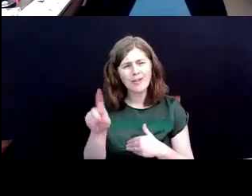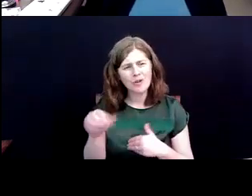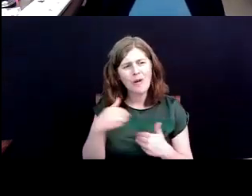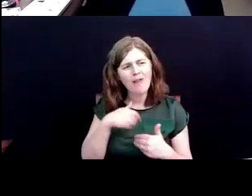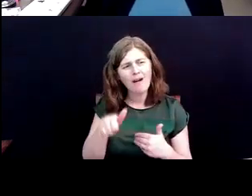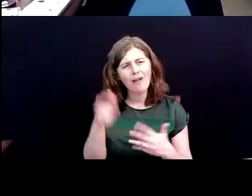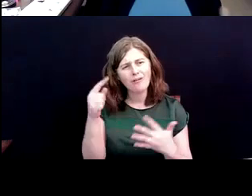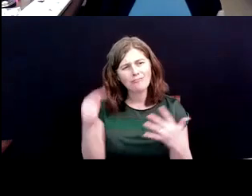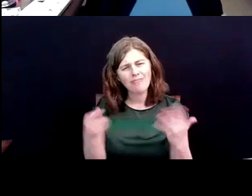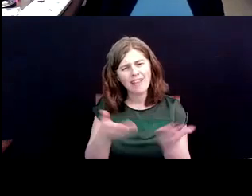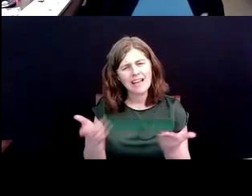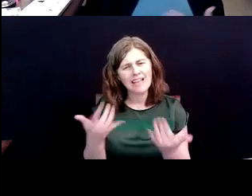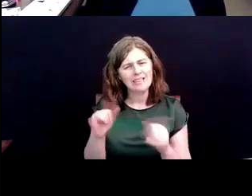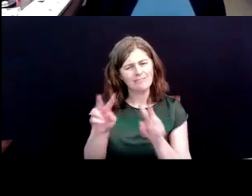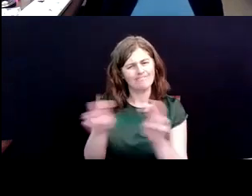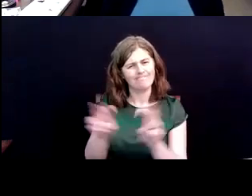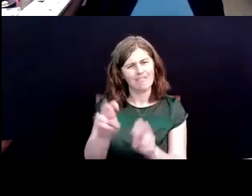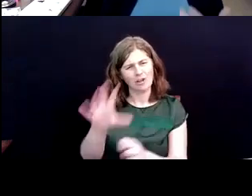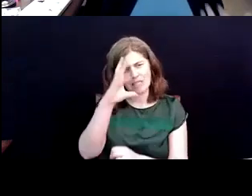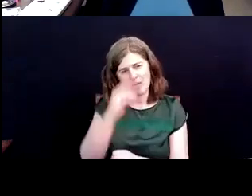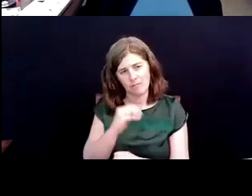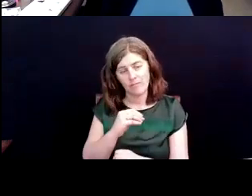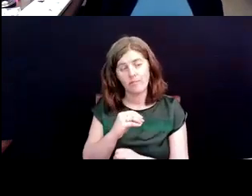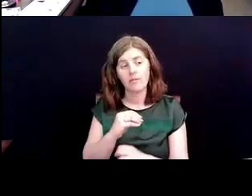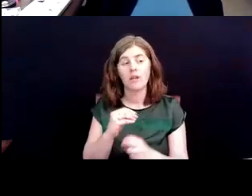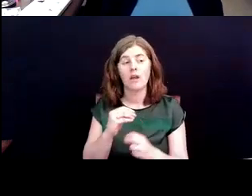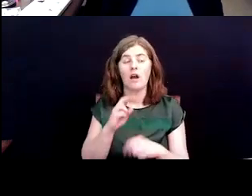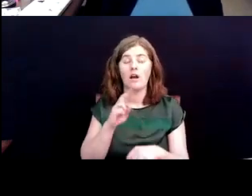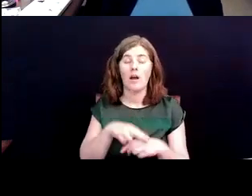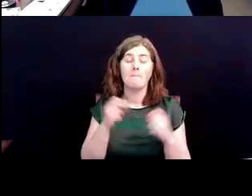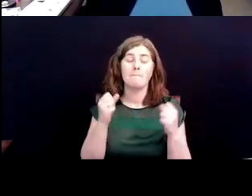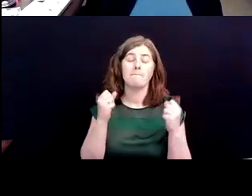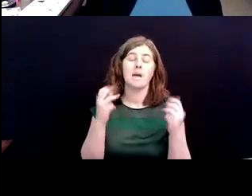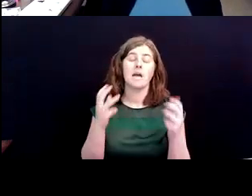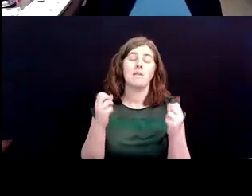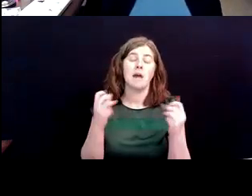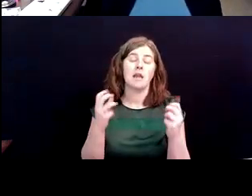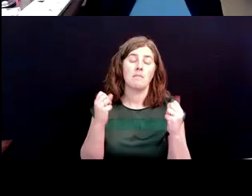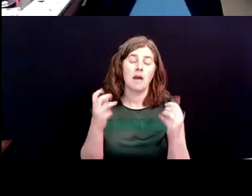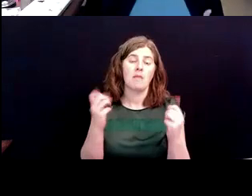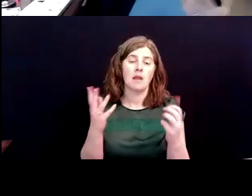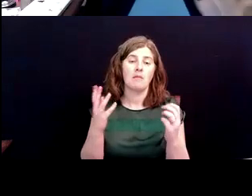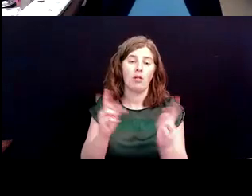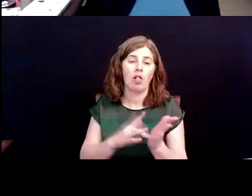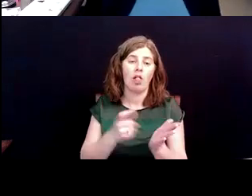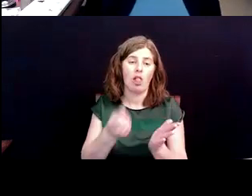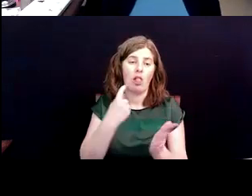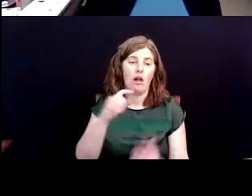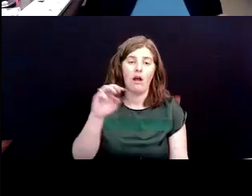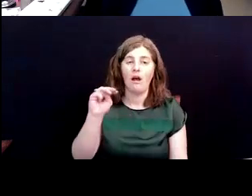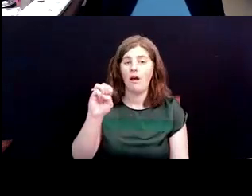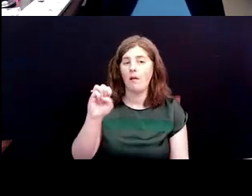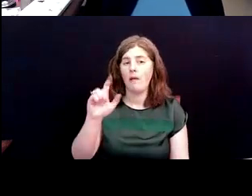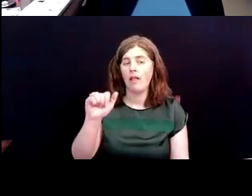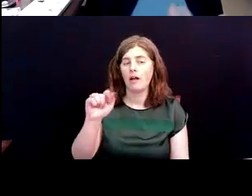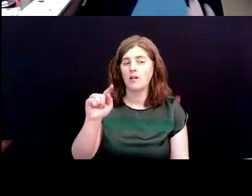as well. And then certainly lots and lots and lots and lots of people take melatonin to help themselves sleep overnight. And I have lots of patients that we